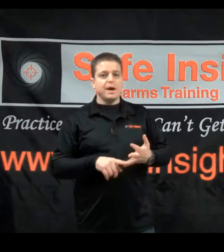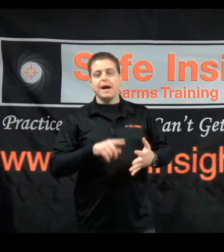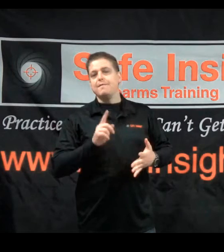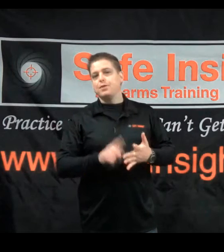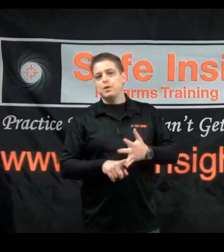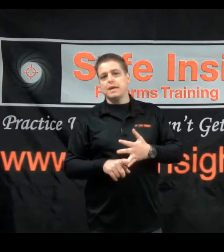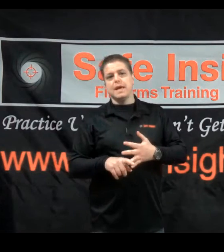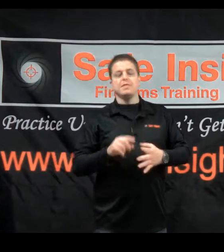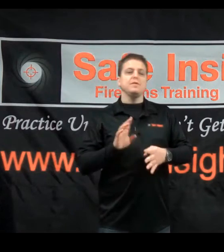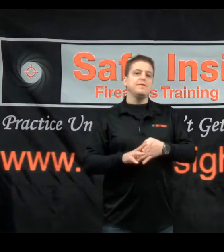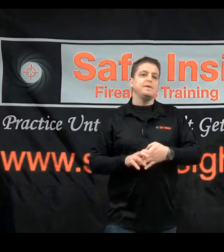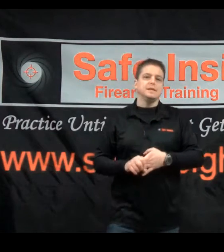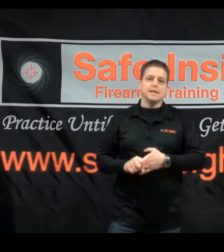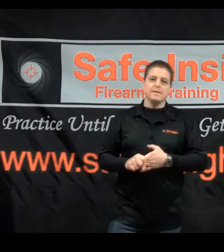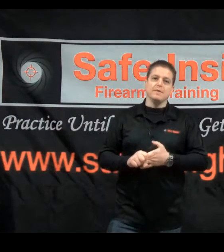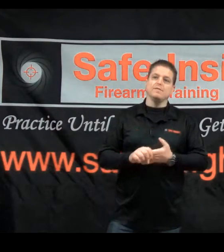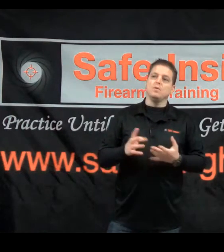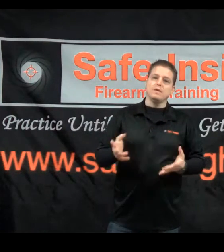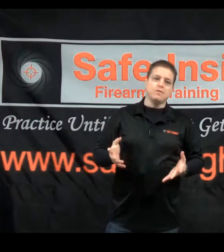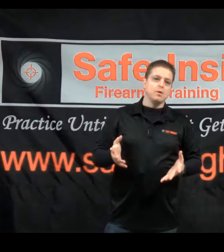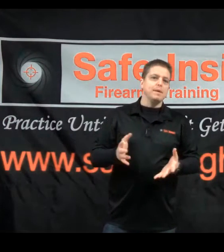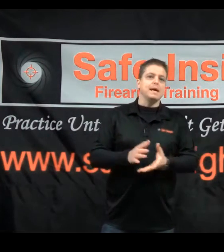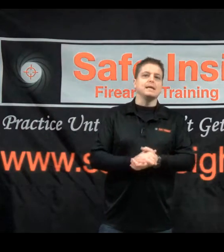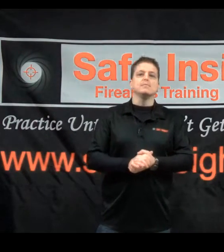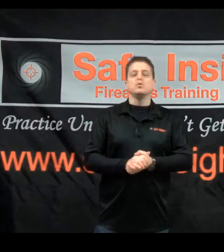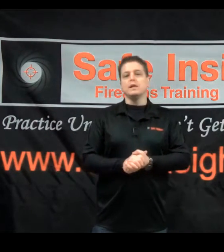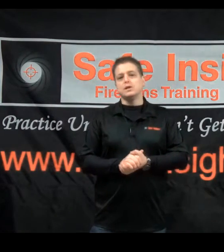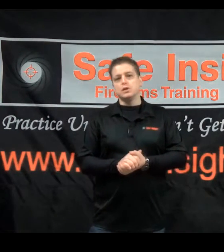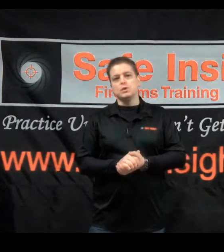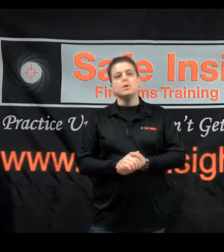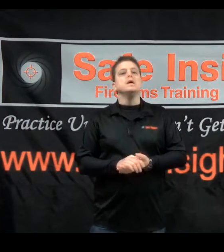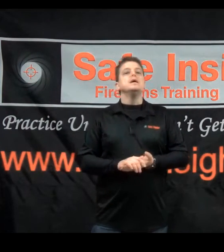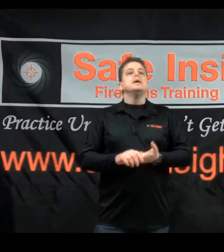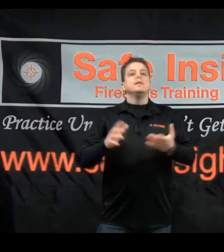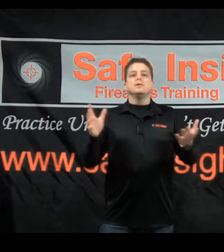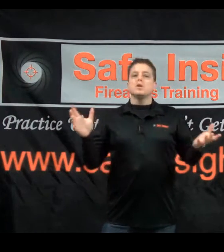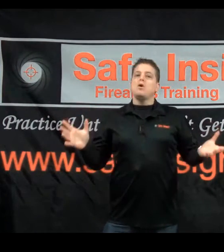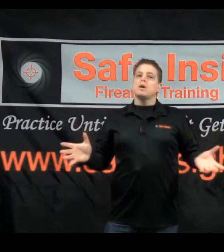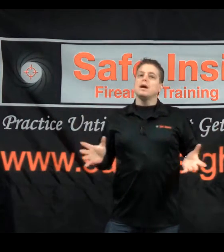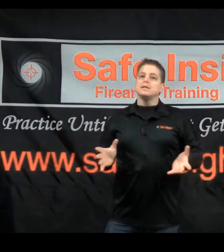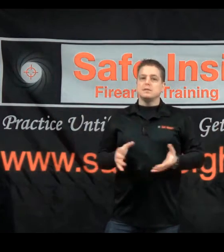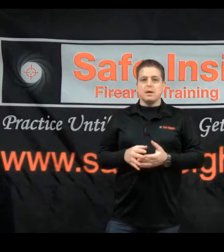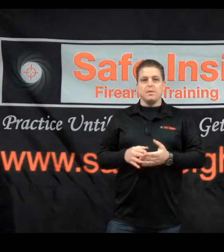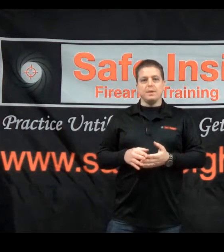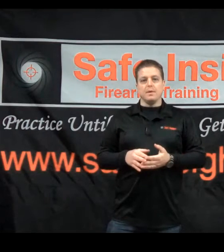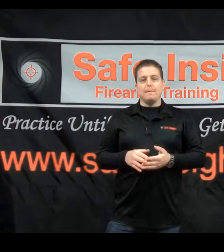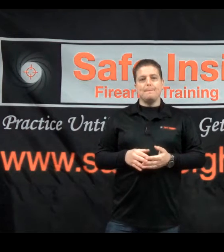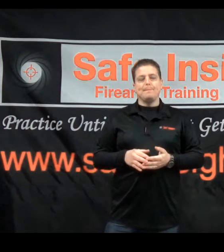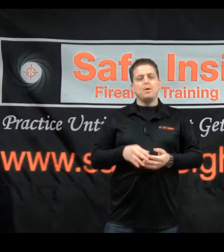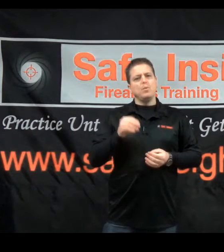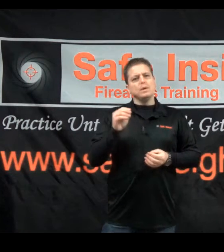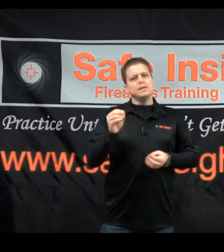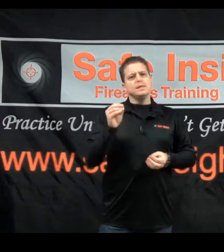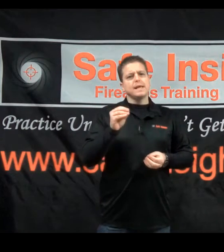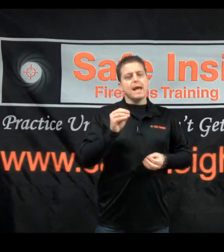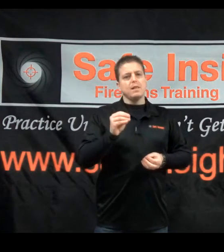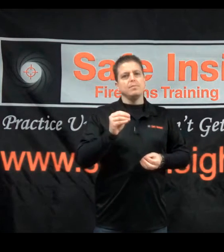45, 38, 357, 44 Magnum, 22. There's all kinds of them out there. But what do these calibers